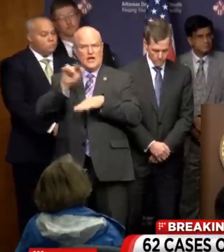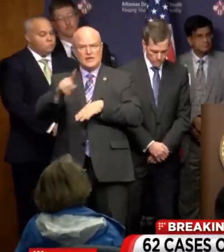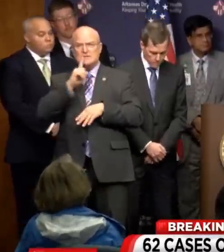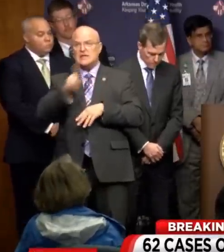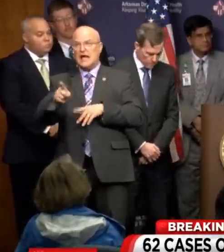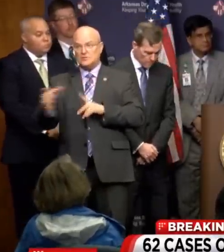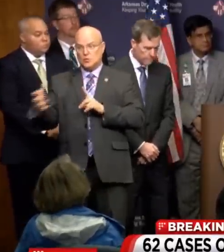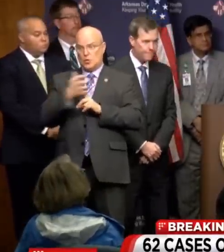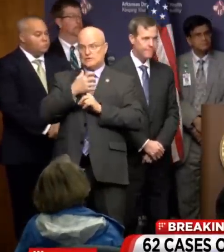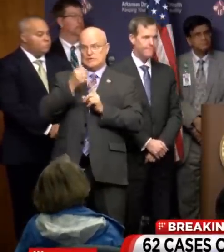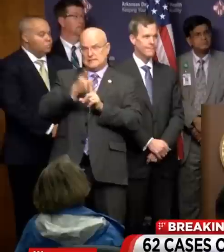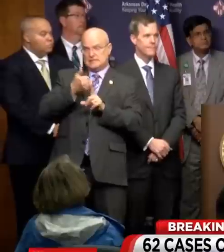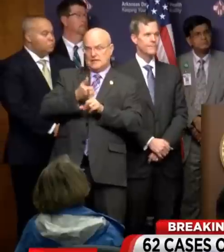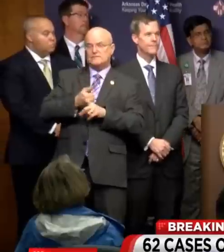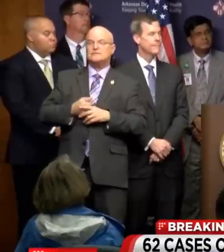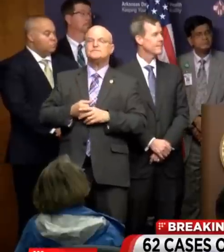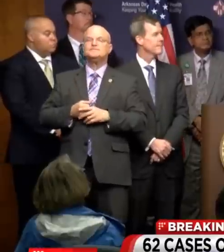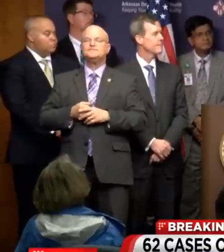see if they're actually